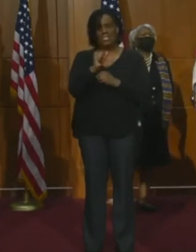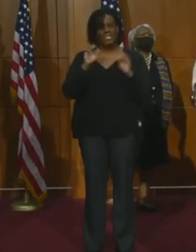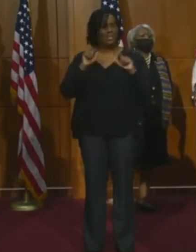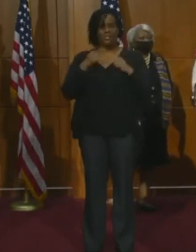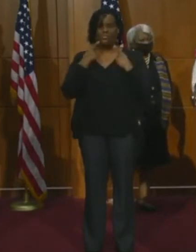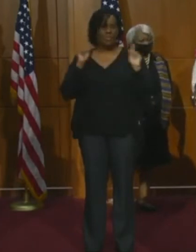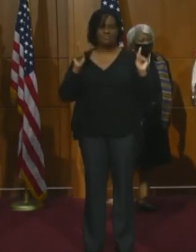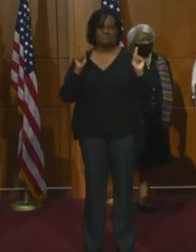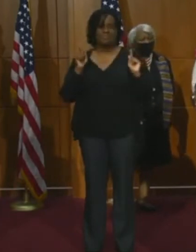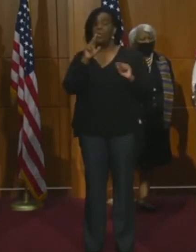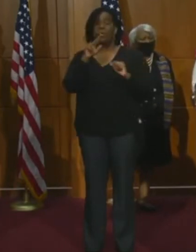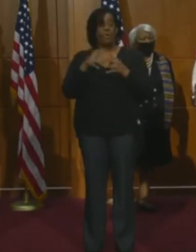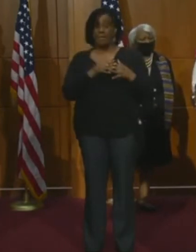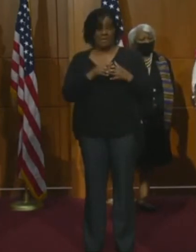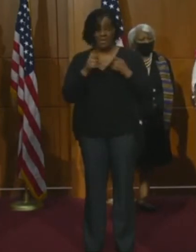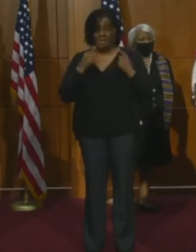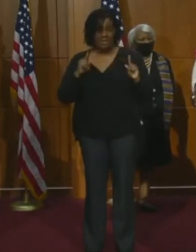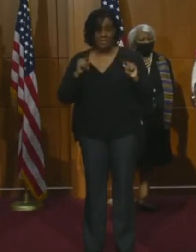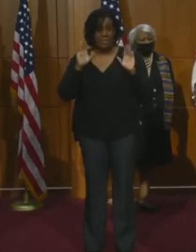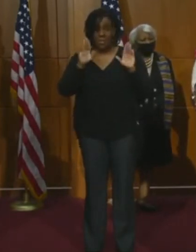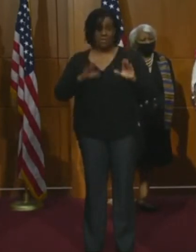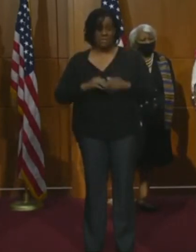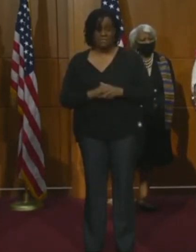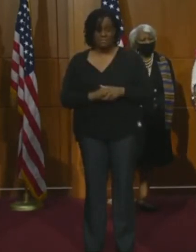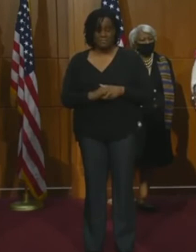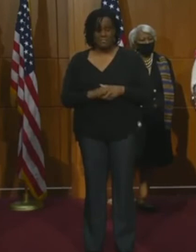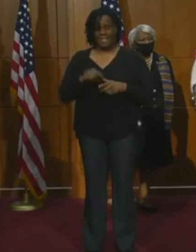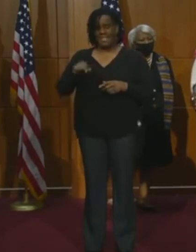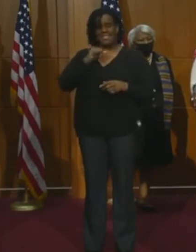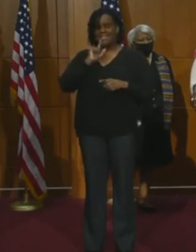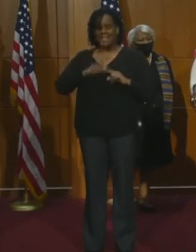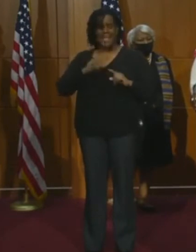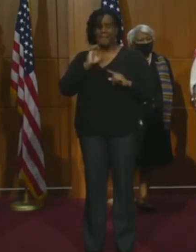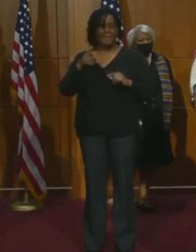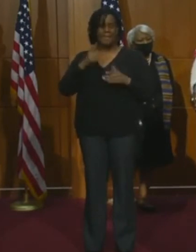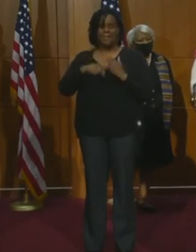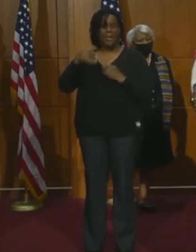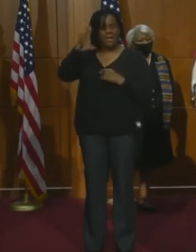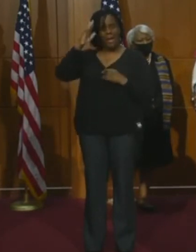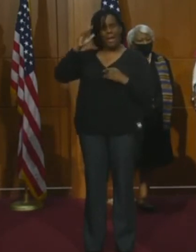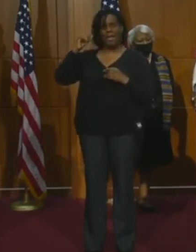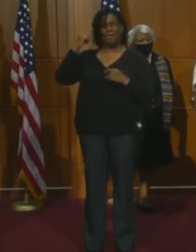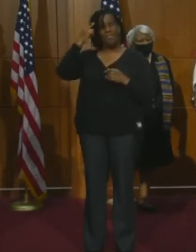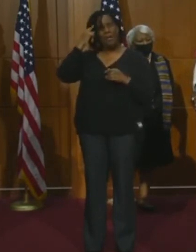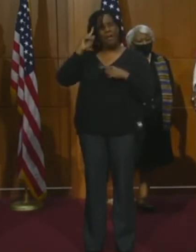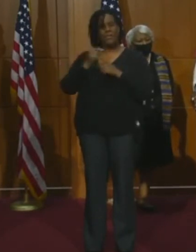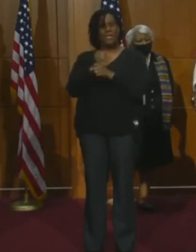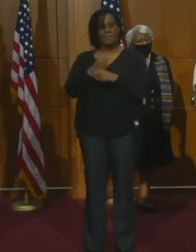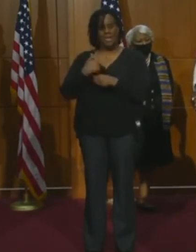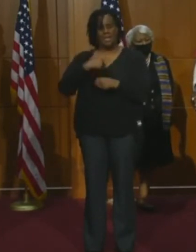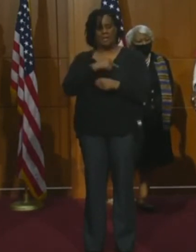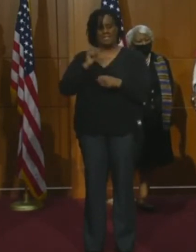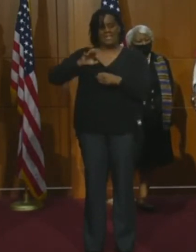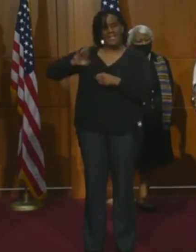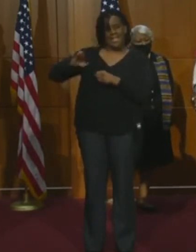This mindset is detrimental. This cannot be what the Creator had in mind when He formed us and shaped us in